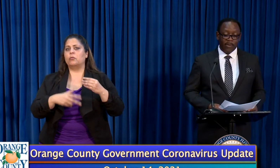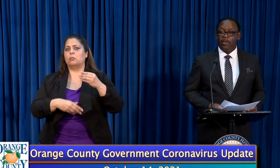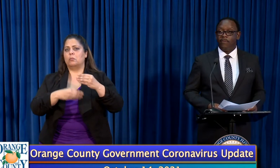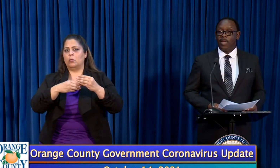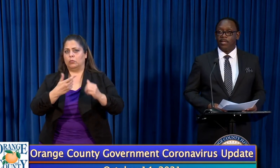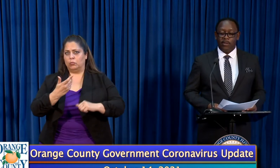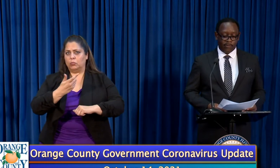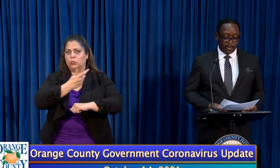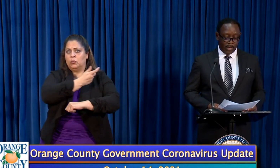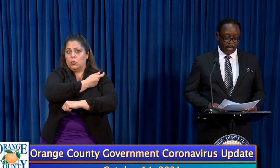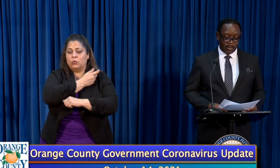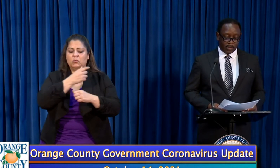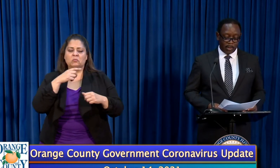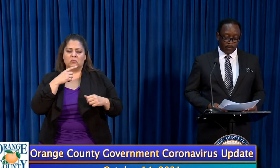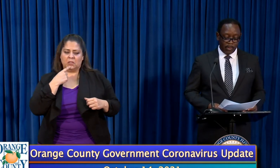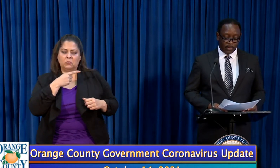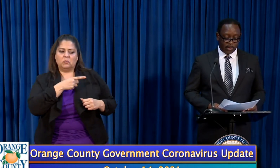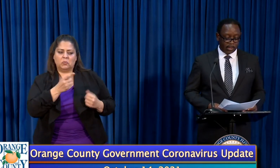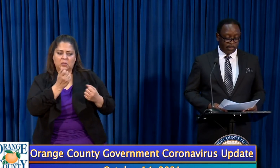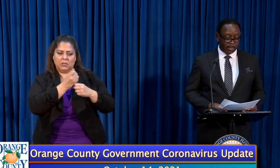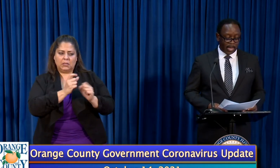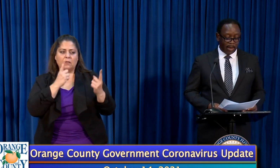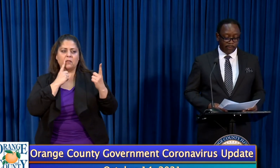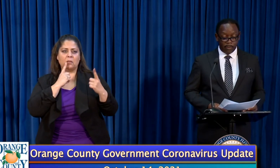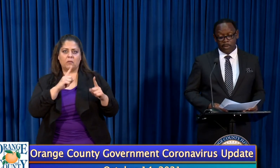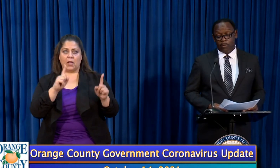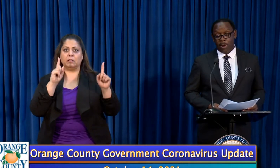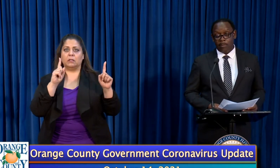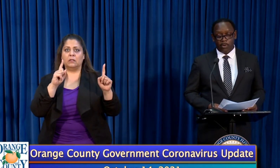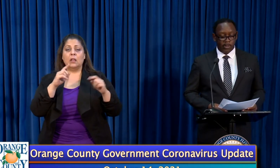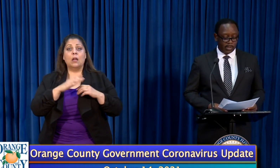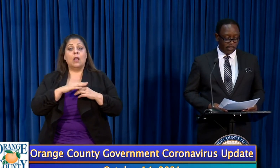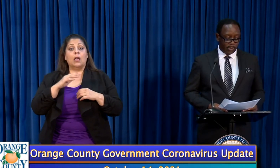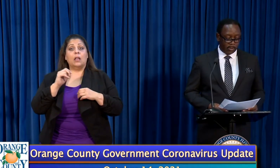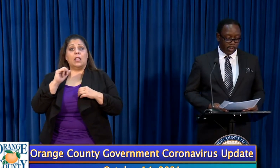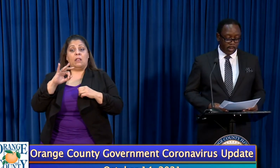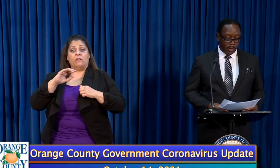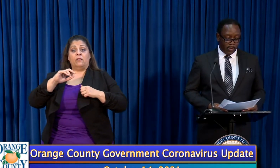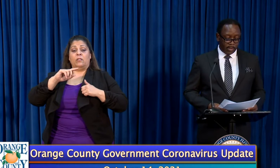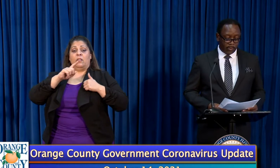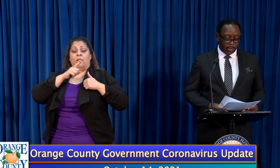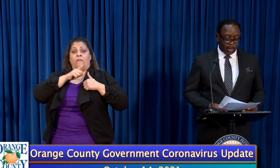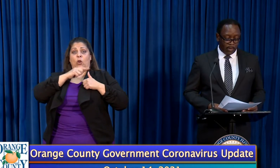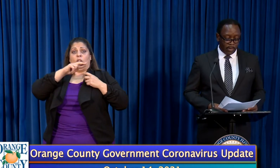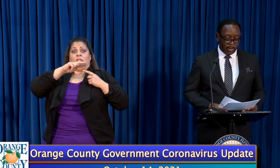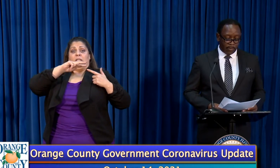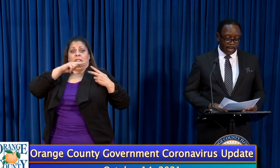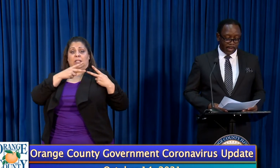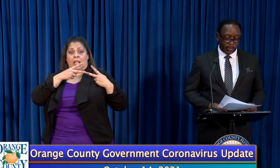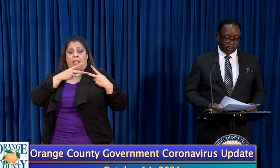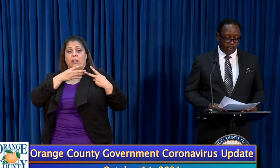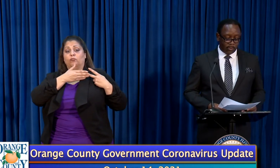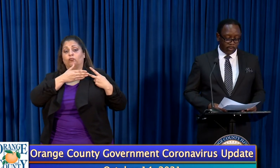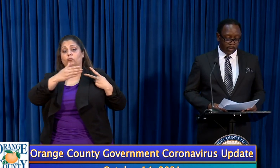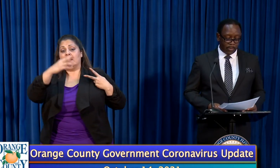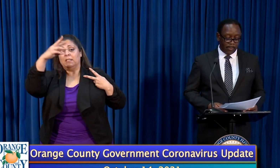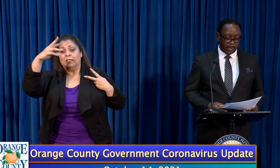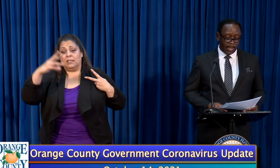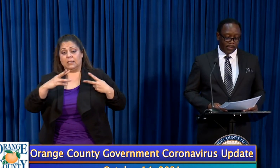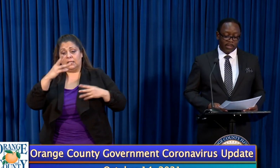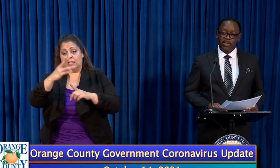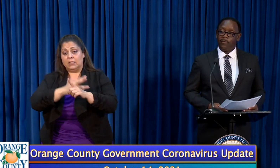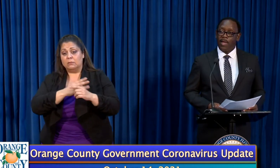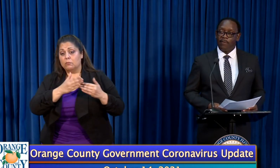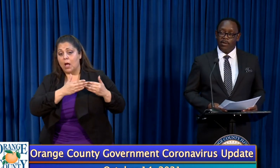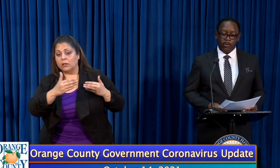safe and effective in some people 6 months out from their primary series. This would only apply to certain groups: people